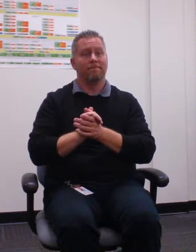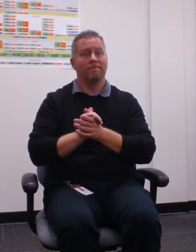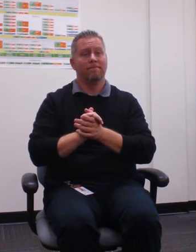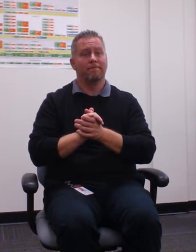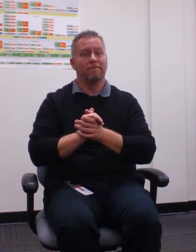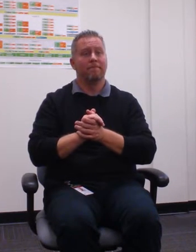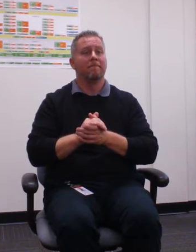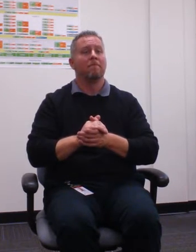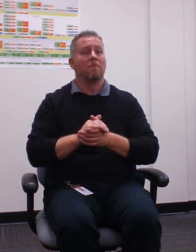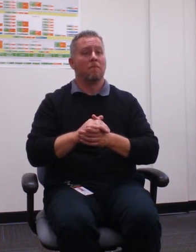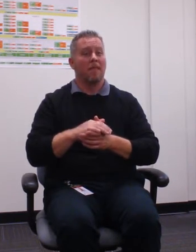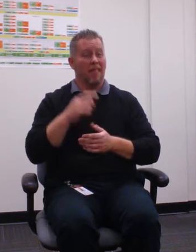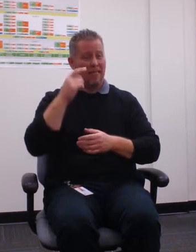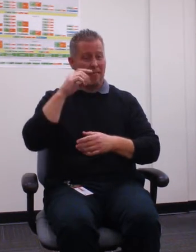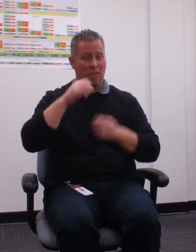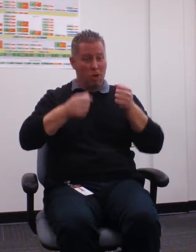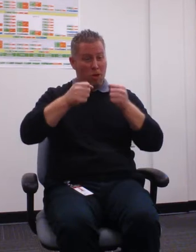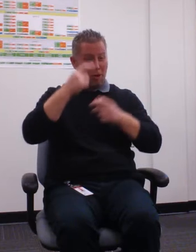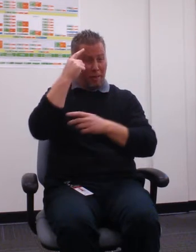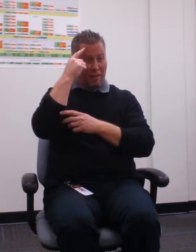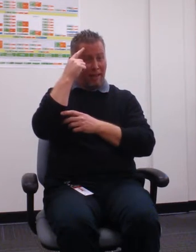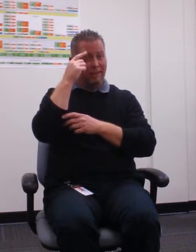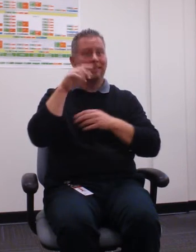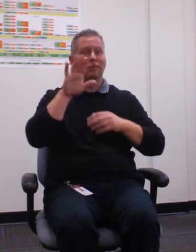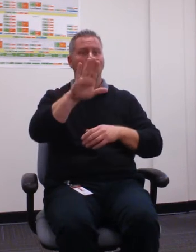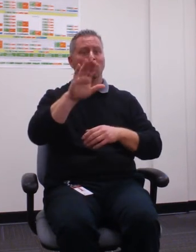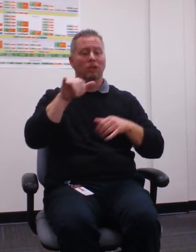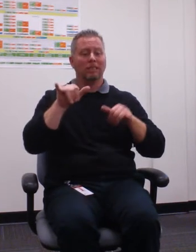it thinks that you are still in it.